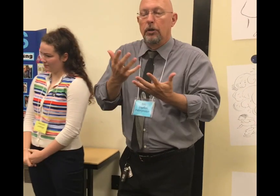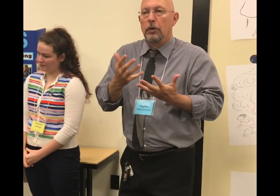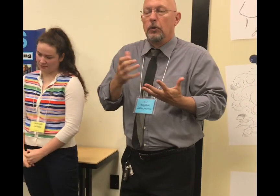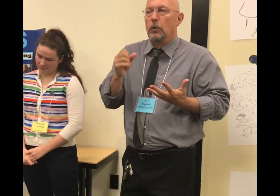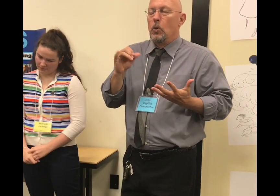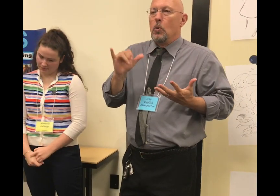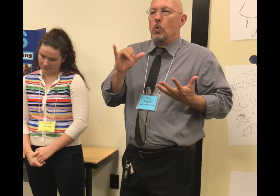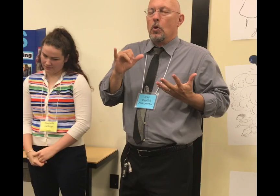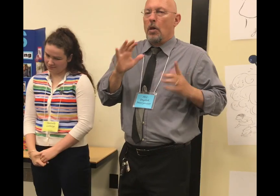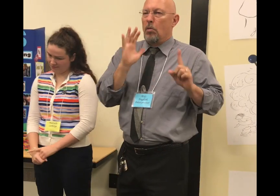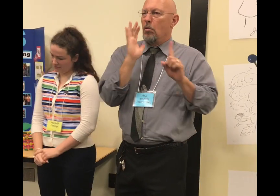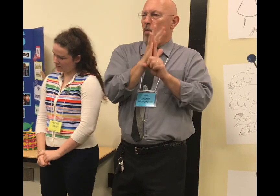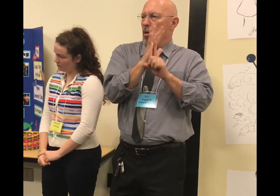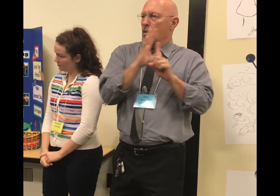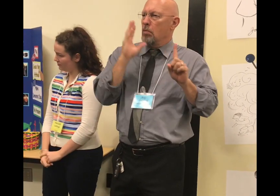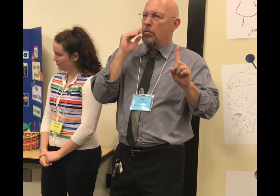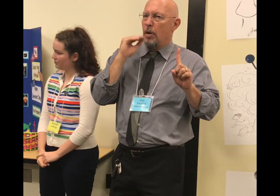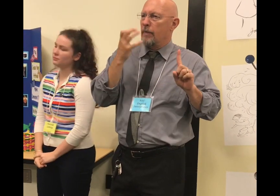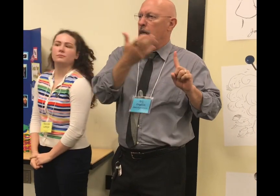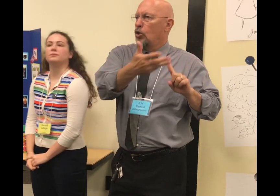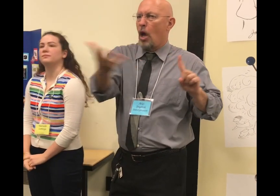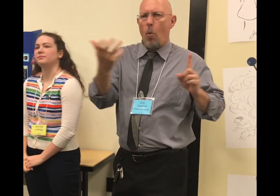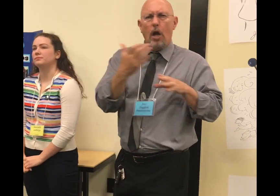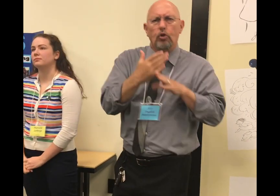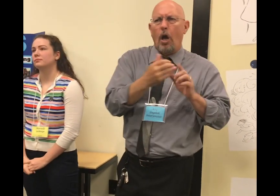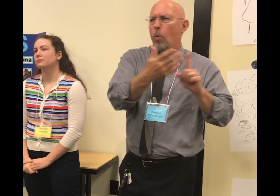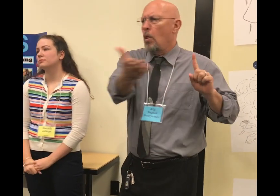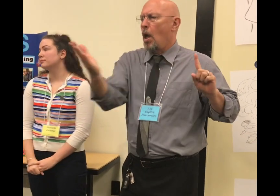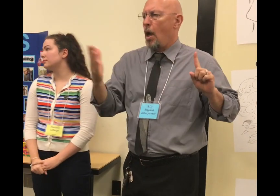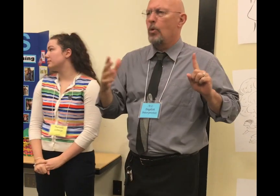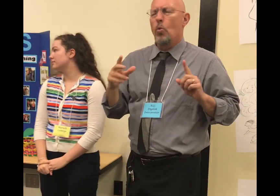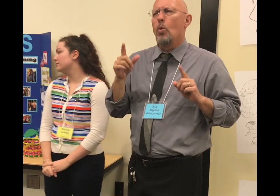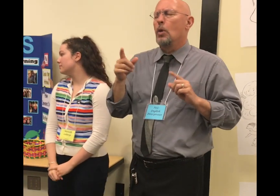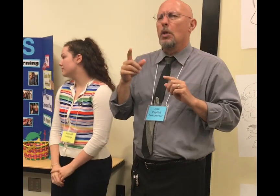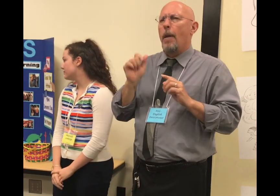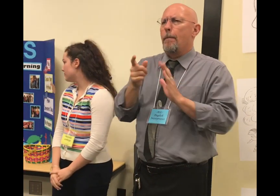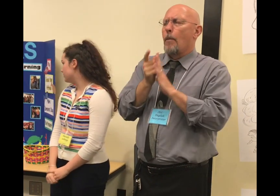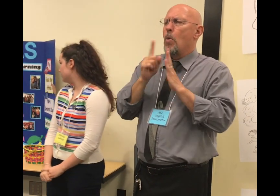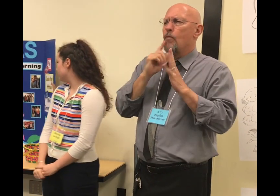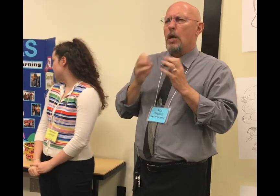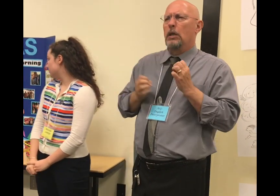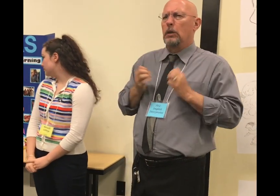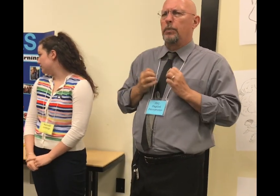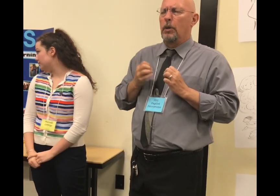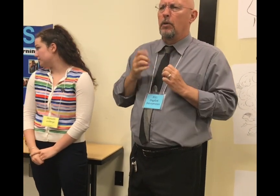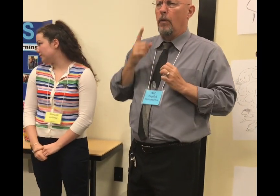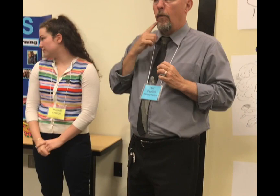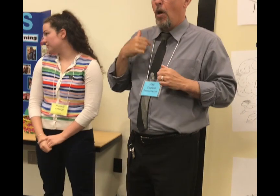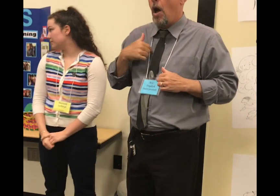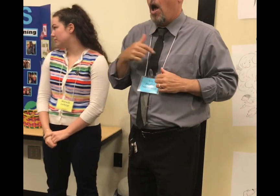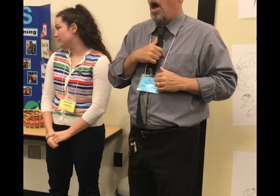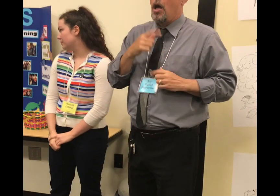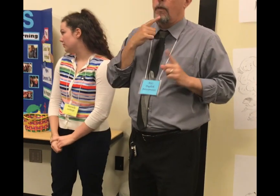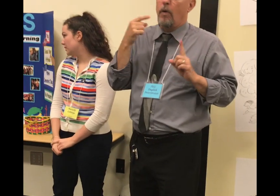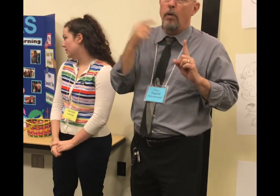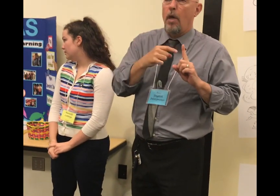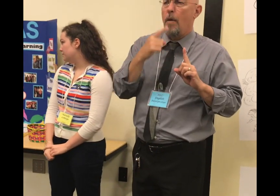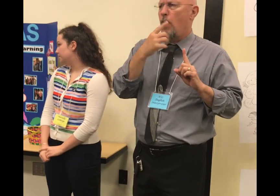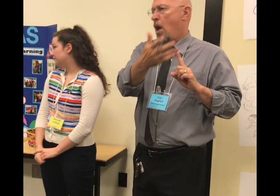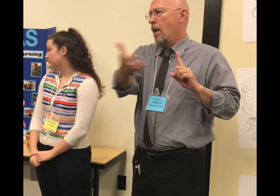what they were going through to everyone else. And it was a very emotional and impactful day for the both of us. I can speak for both of